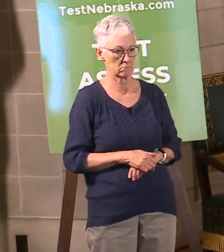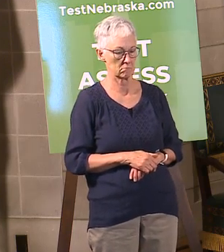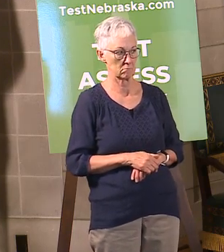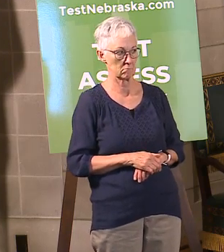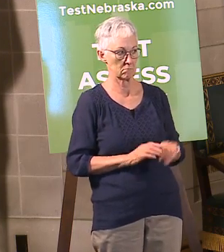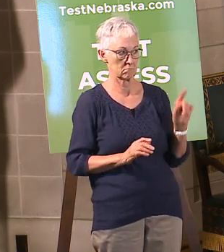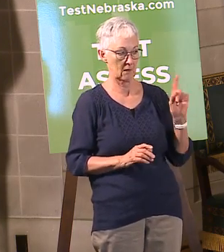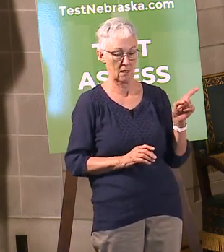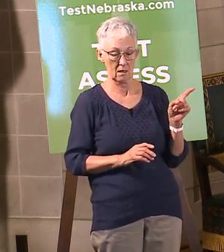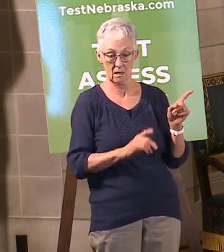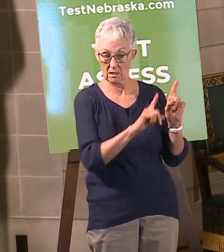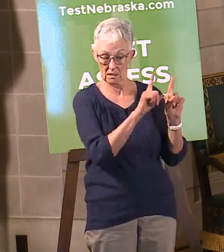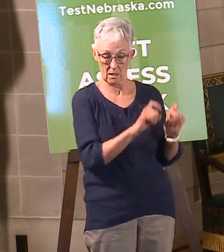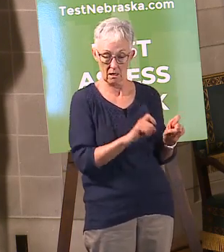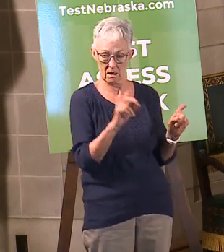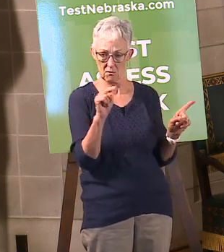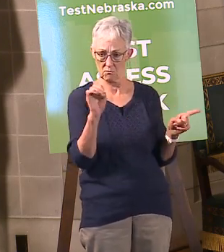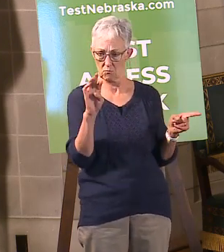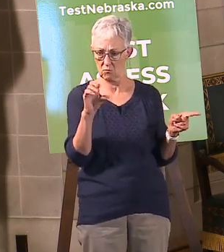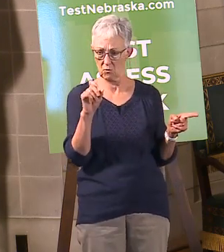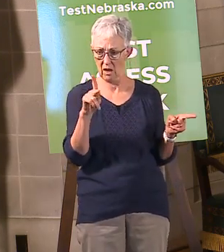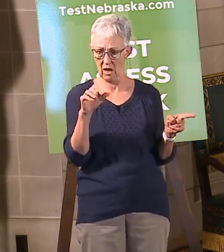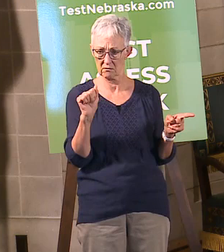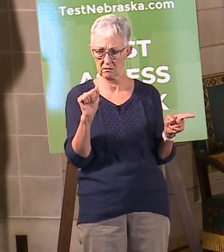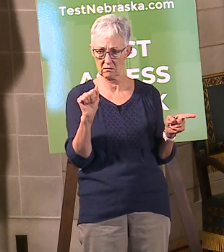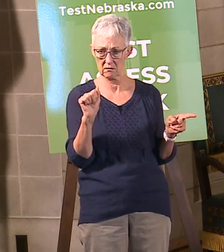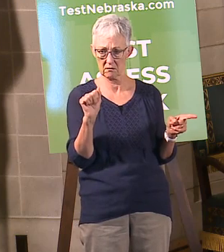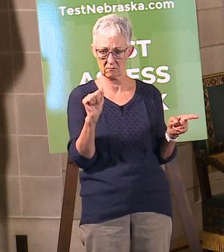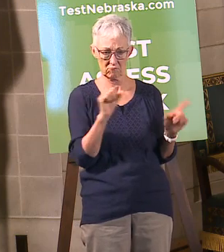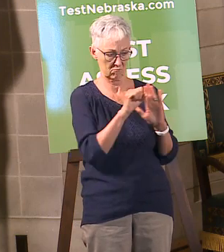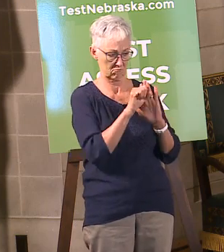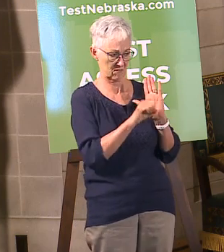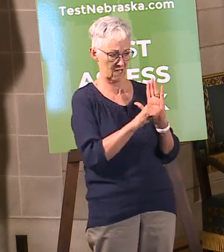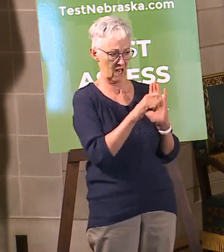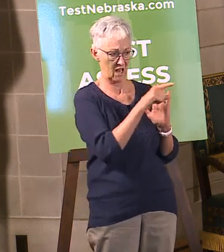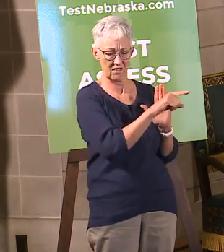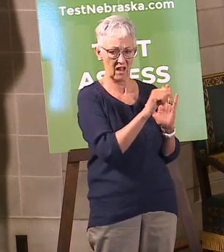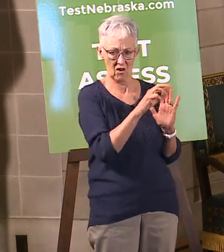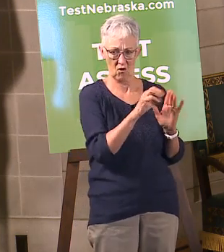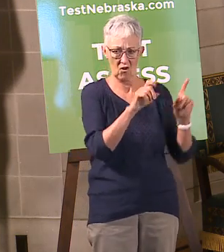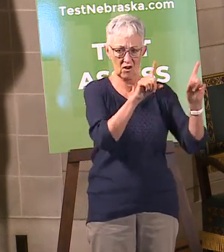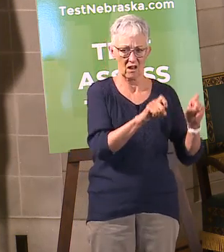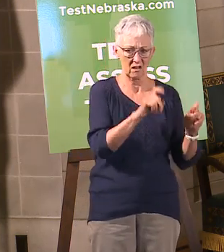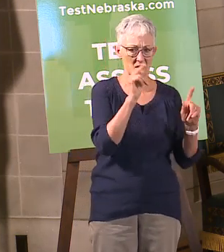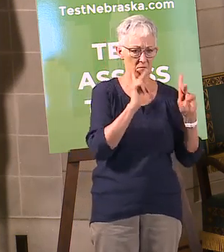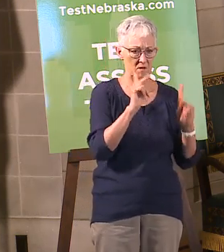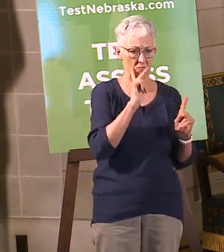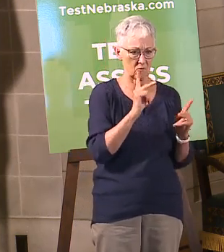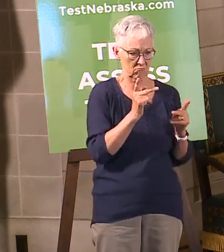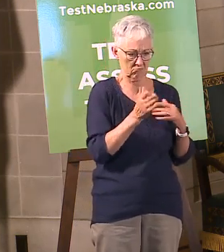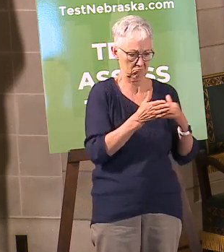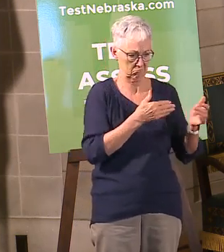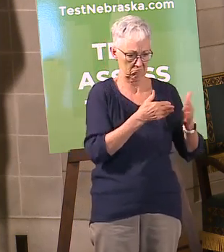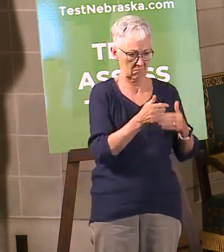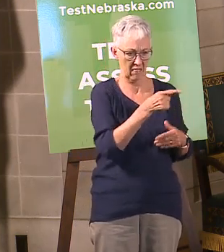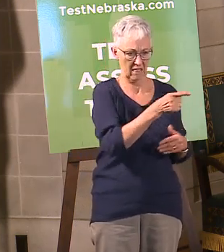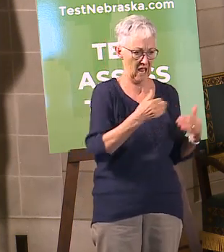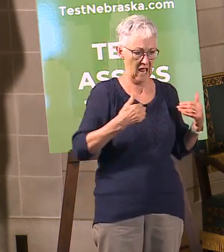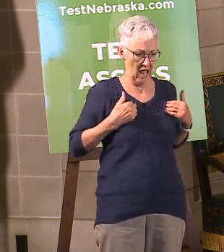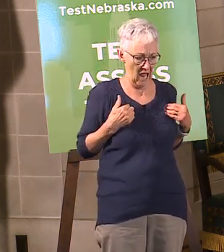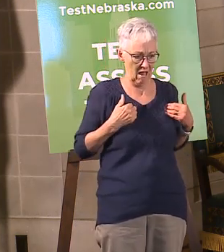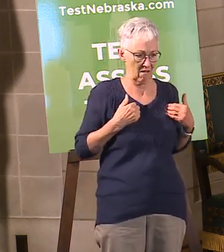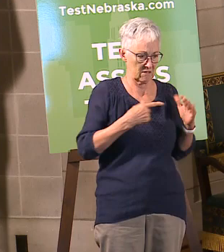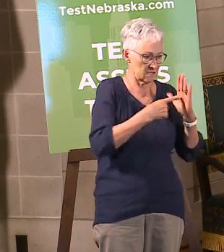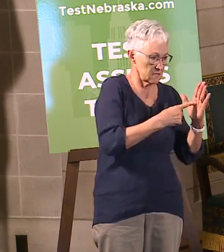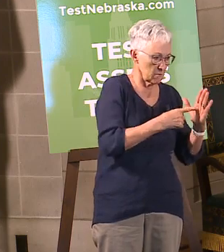not. And so in this very vulnerable population, why just restrict it to